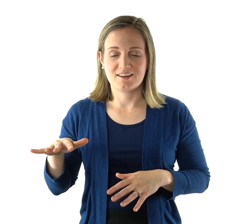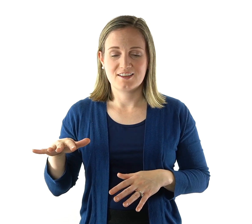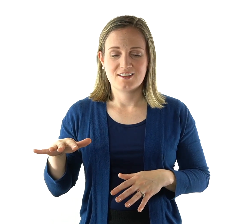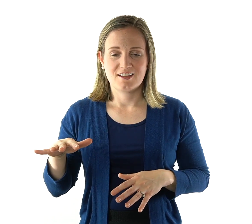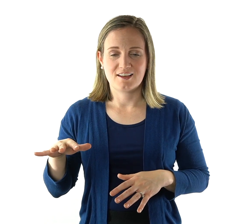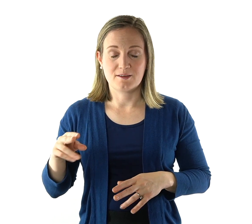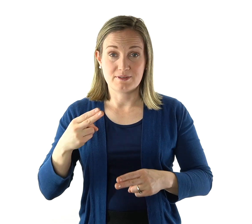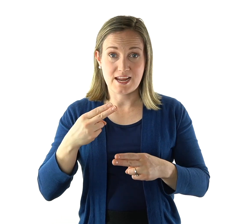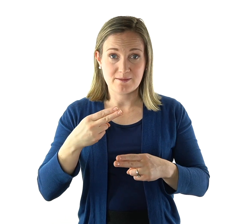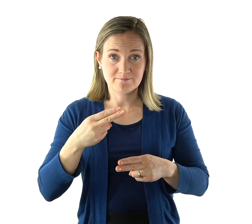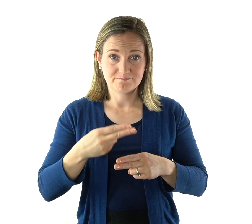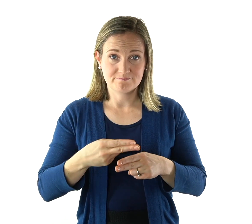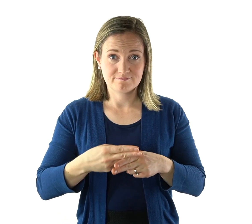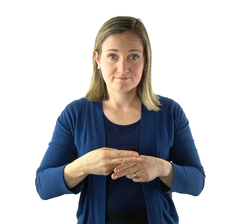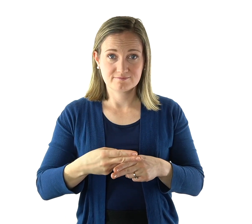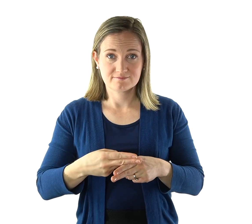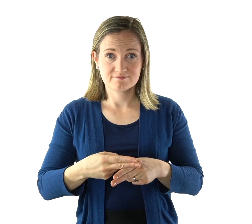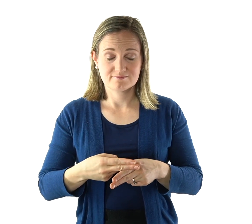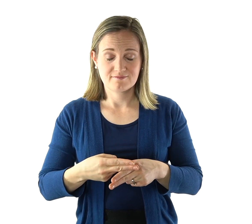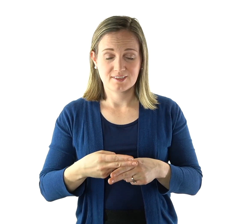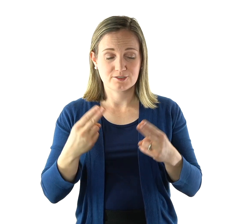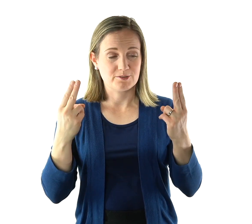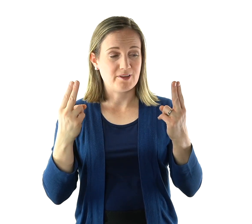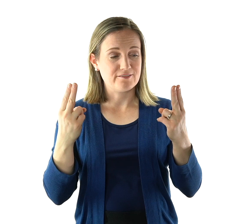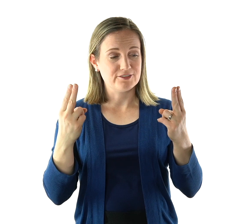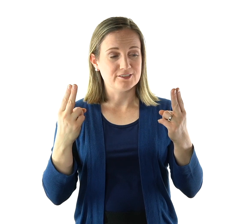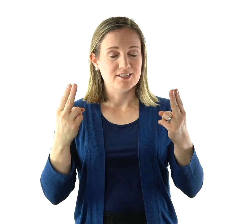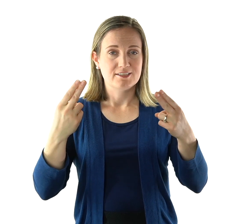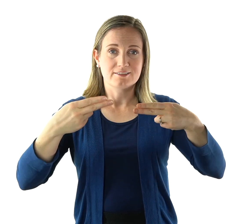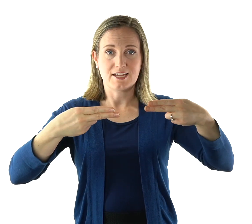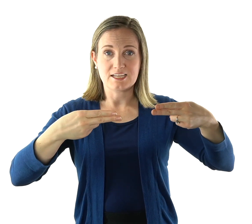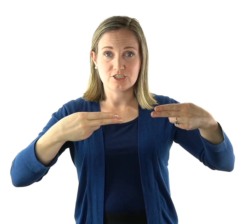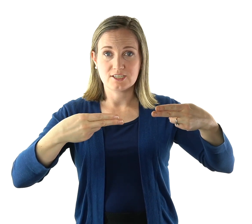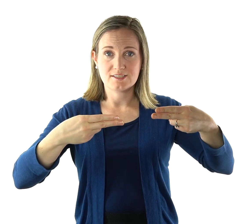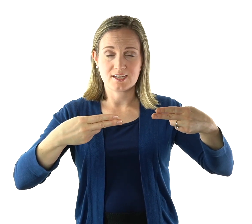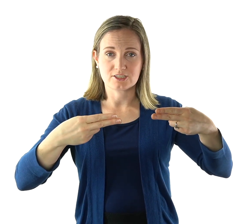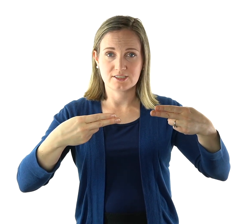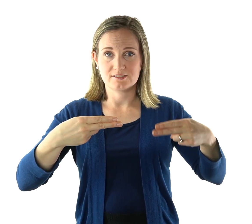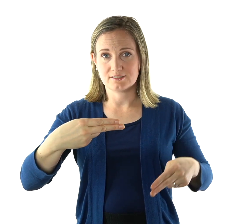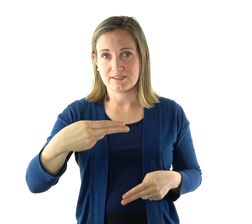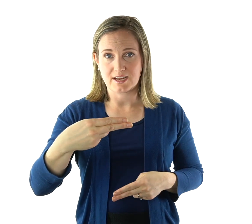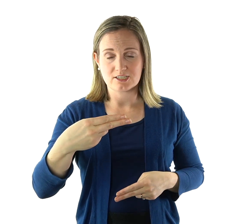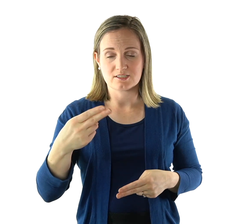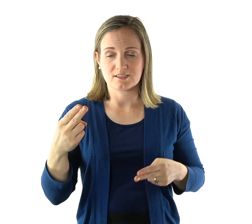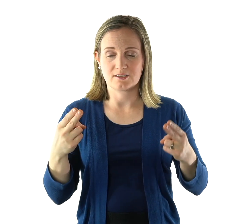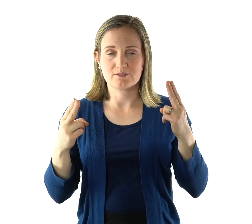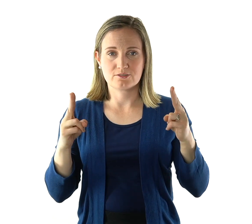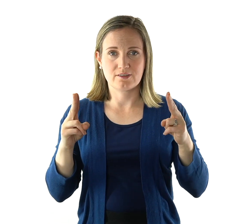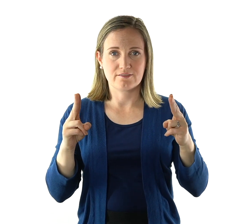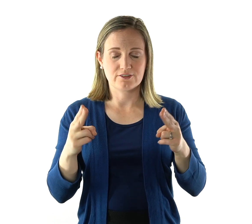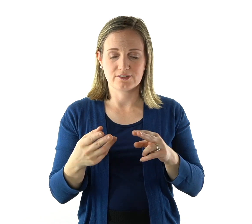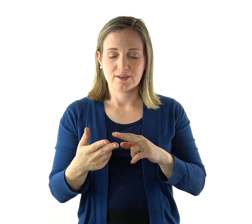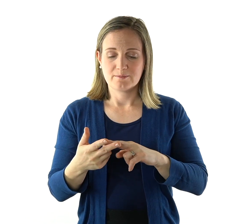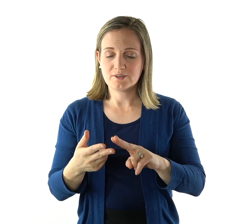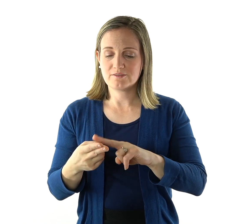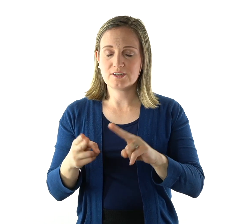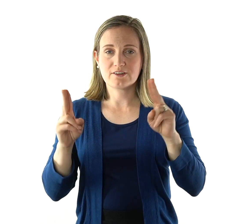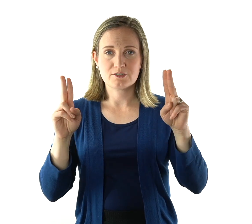then name. So you have your little H's. Actually, this is an H in sign language. So you have your middle finger and your